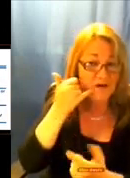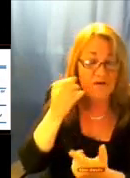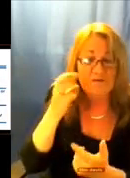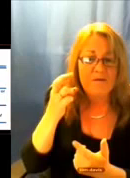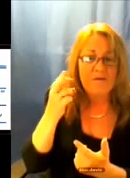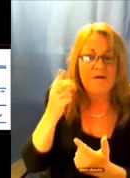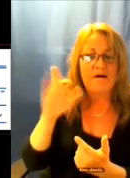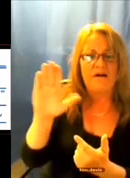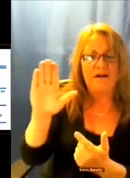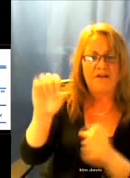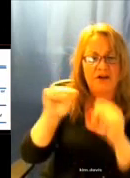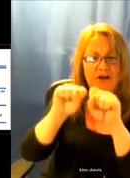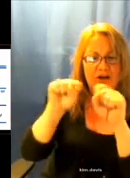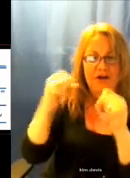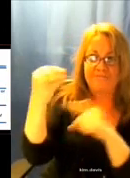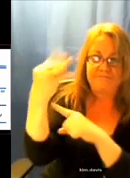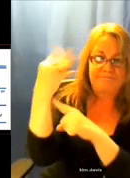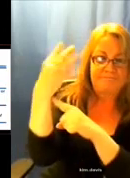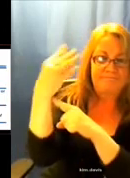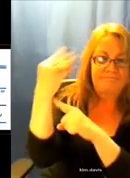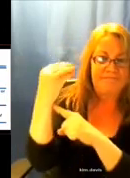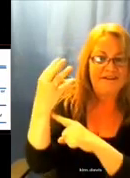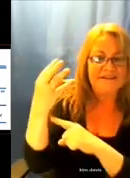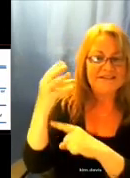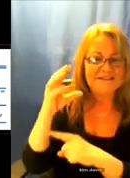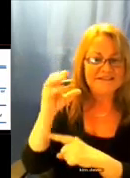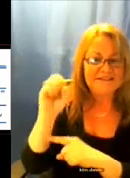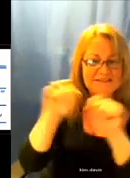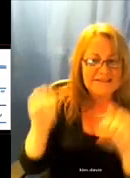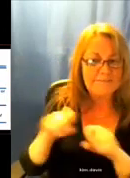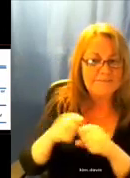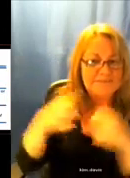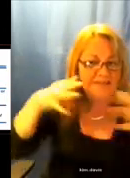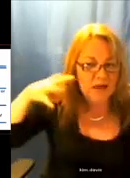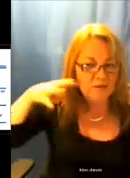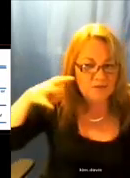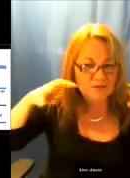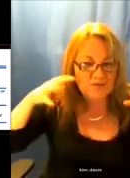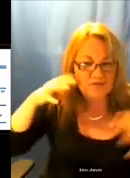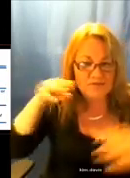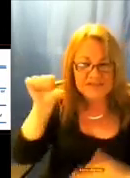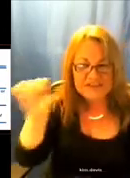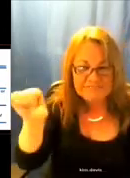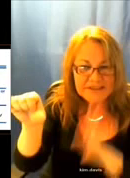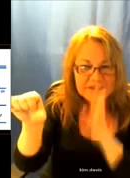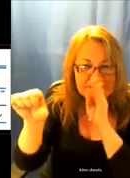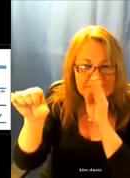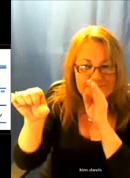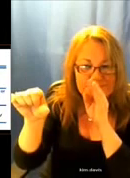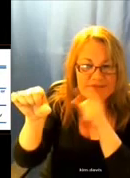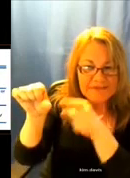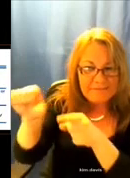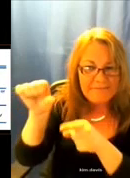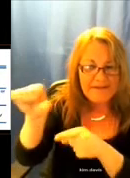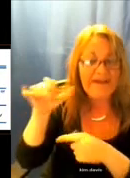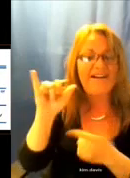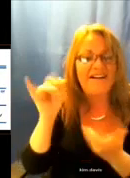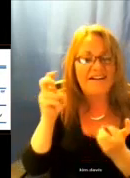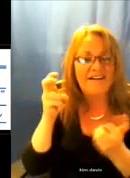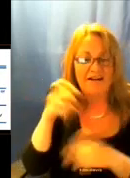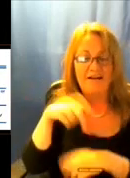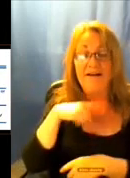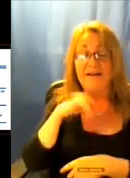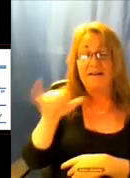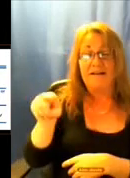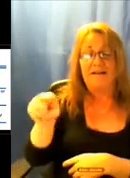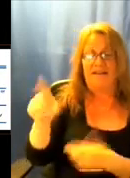those most of the time are related with connecting through the phone. A signaling or noise system for